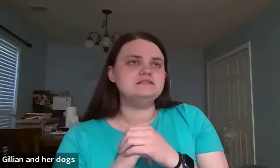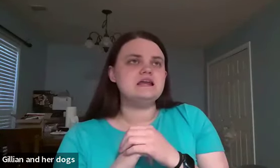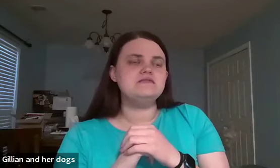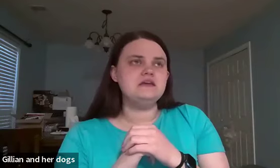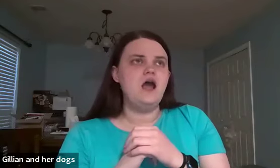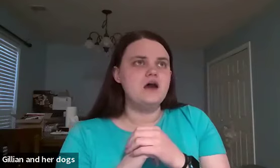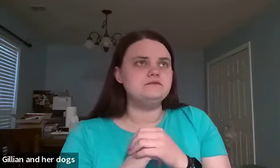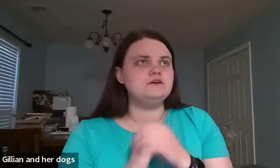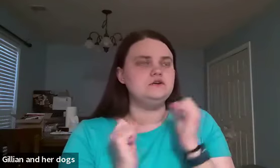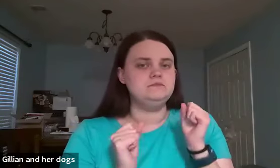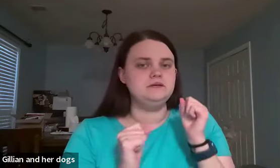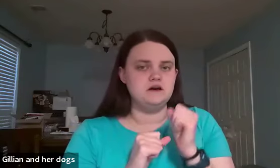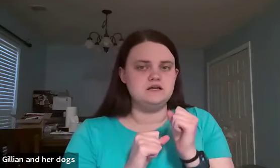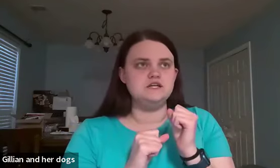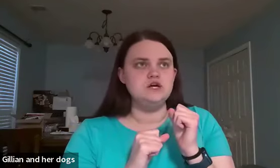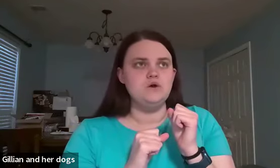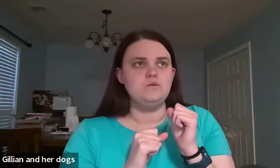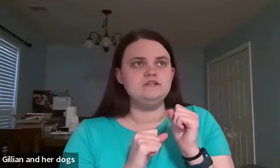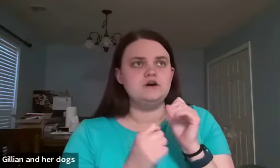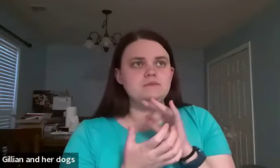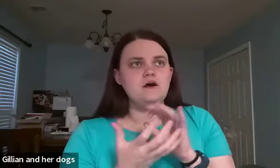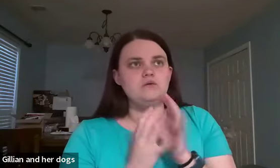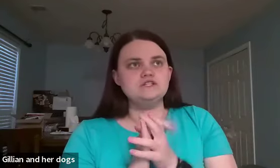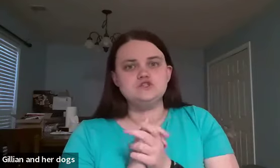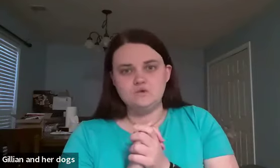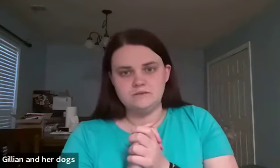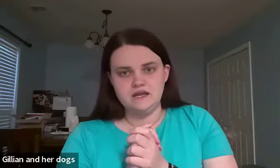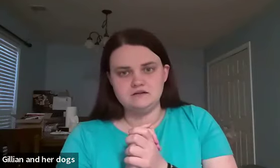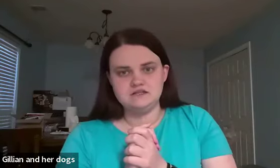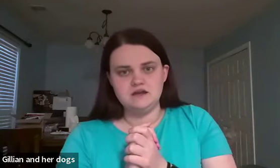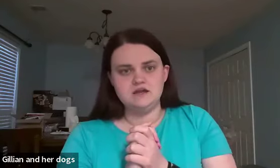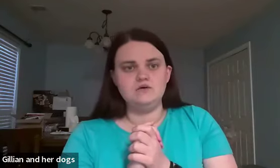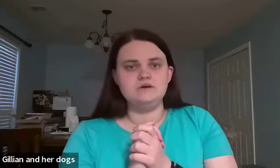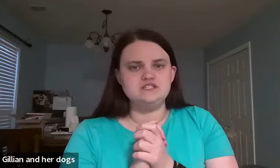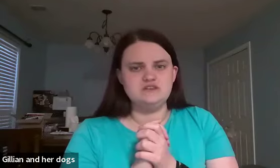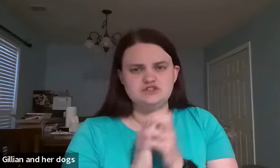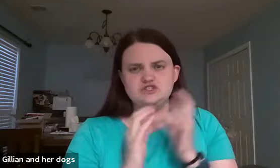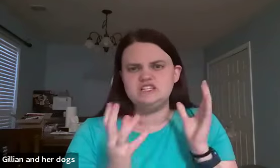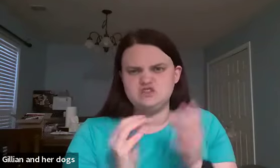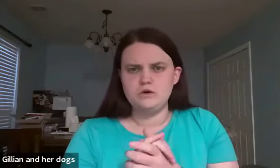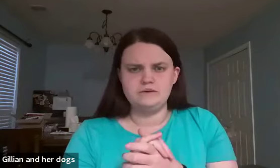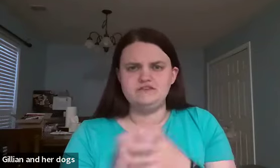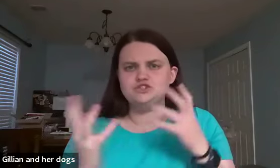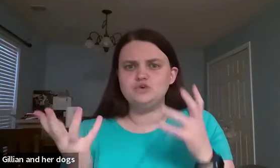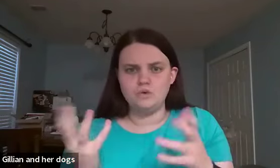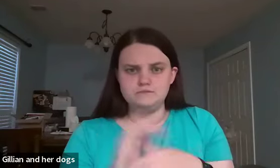Because, and I think half of it could be because when we talk about, oh, it's storming outside, oh, it's stormy, there's